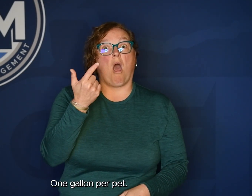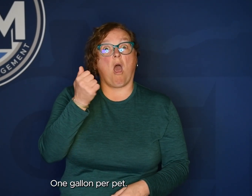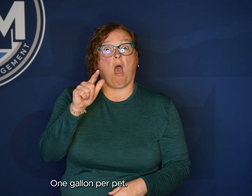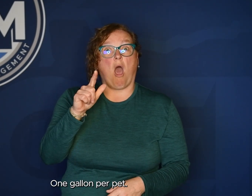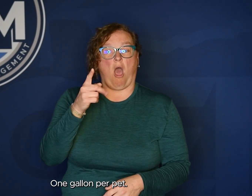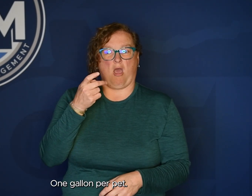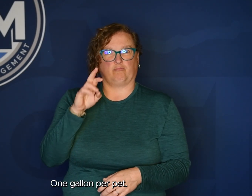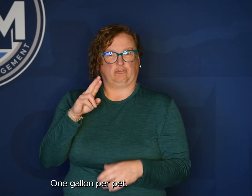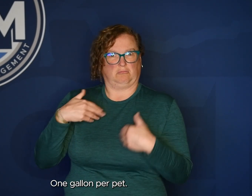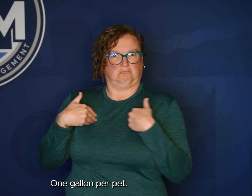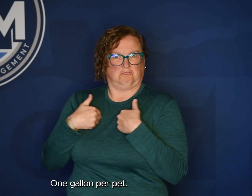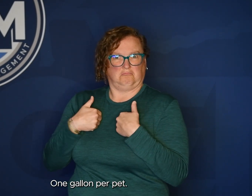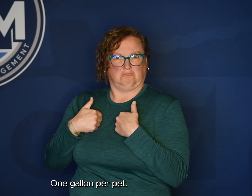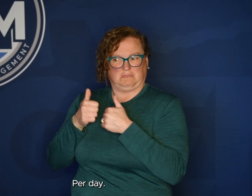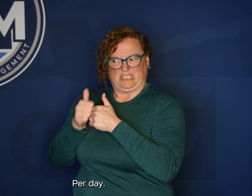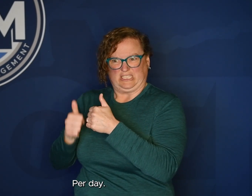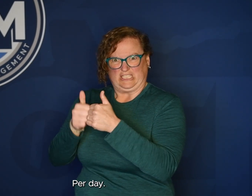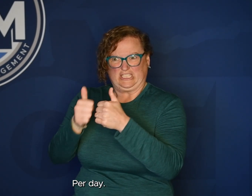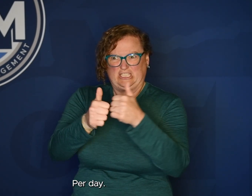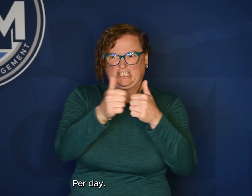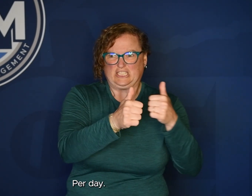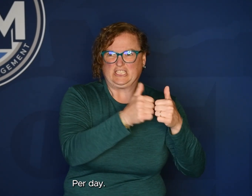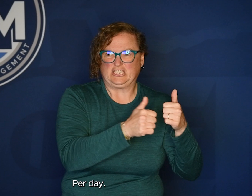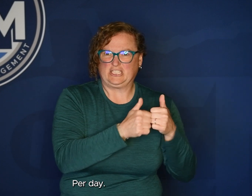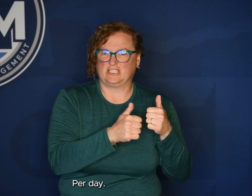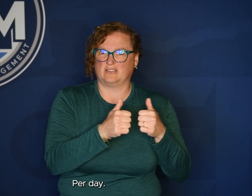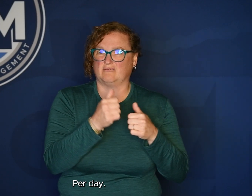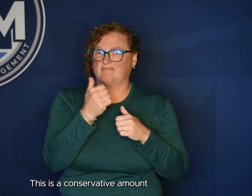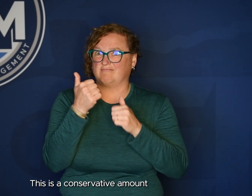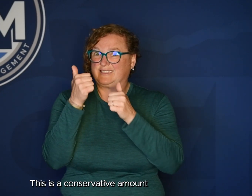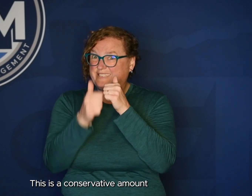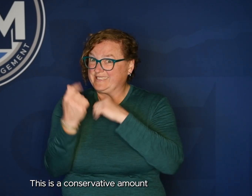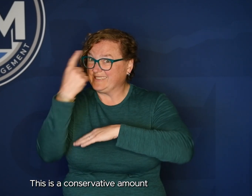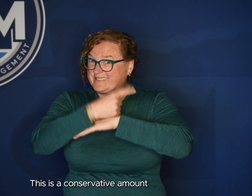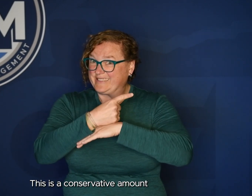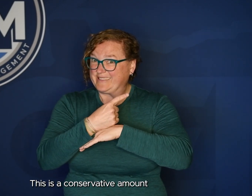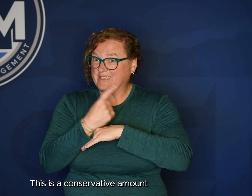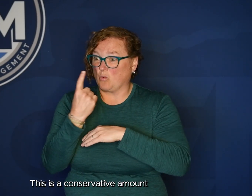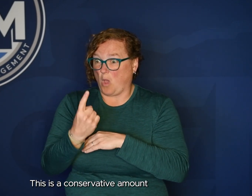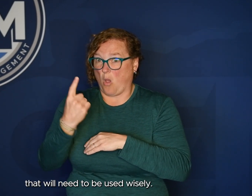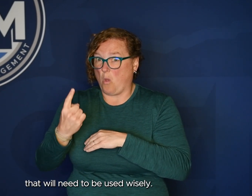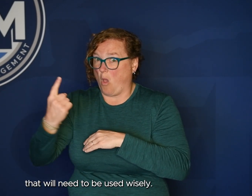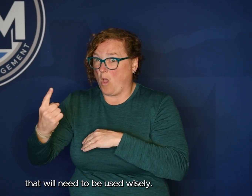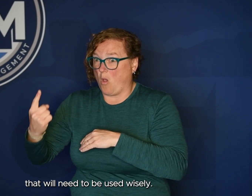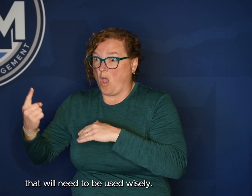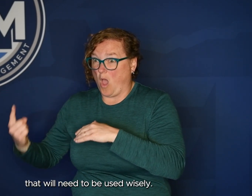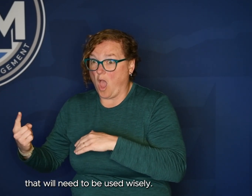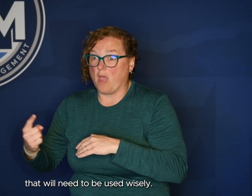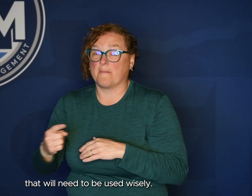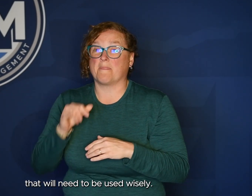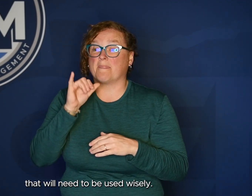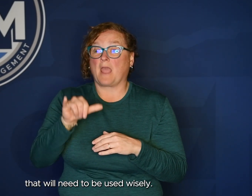One gallon per pet per day. This is a conservative amount that will need to be used